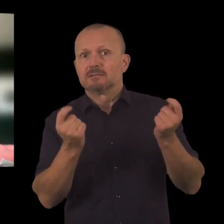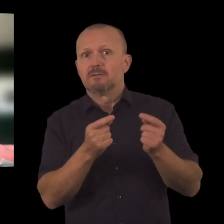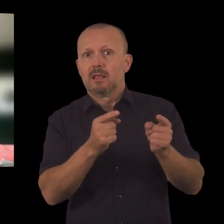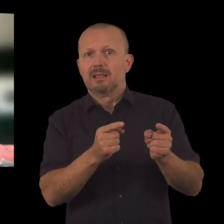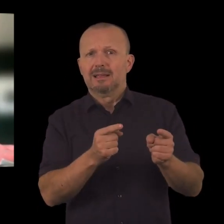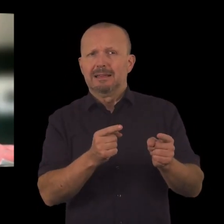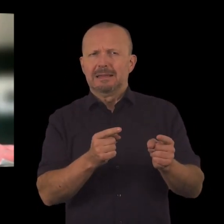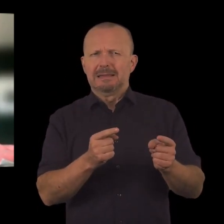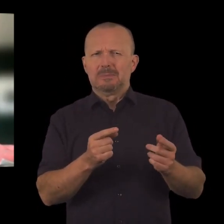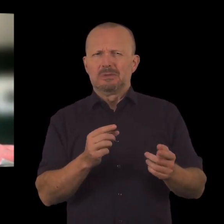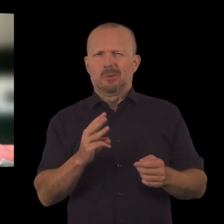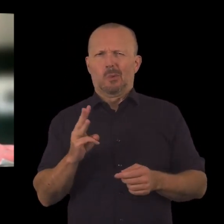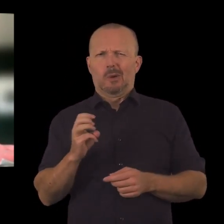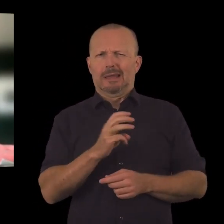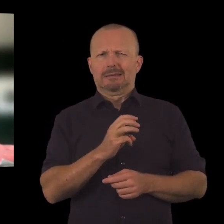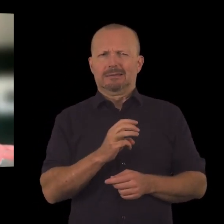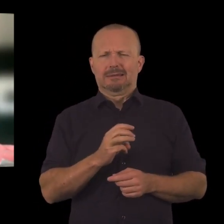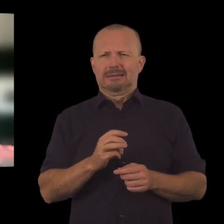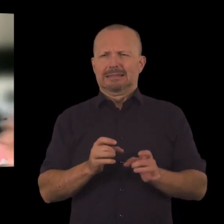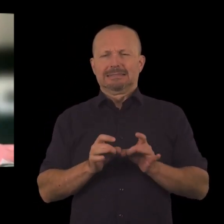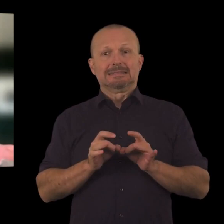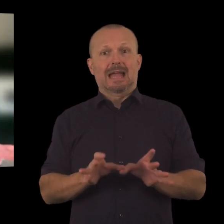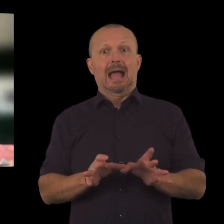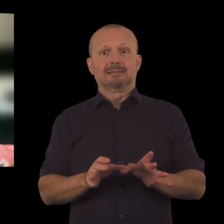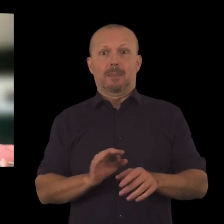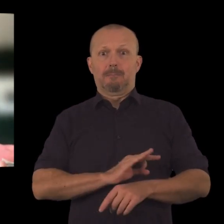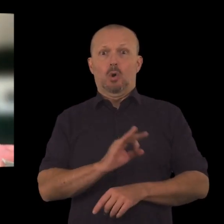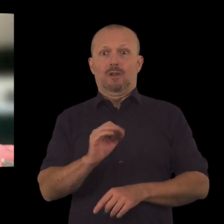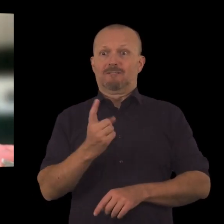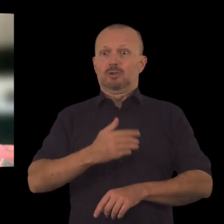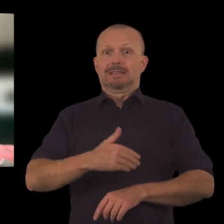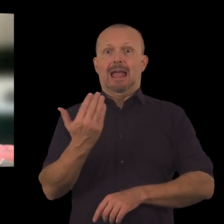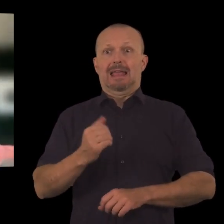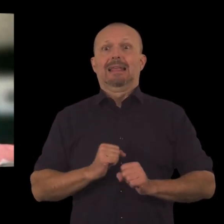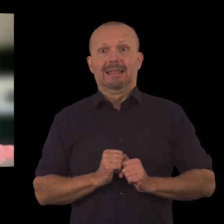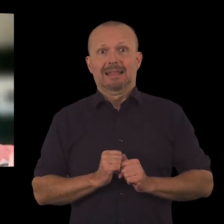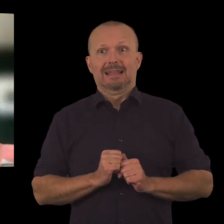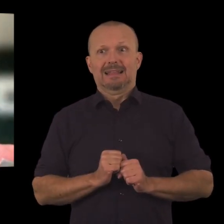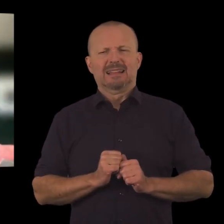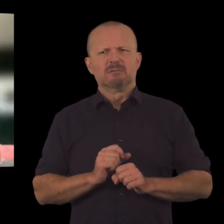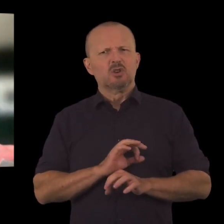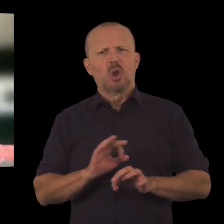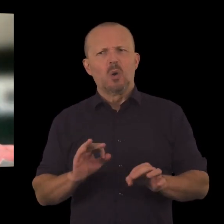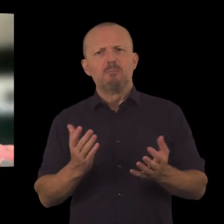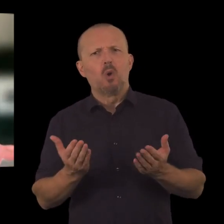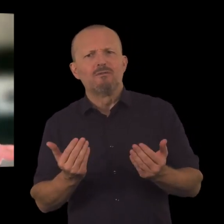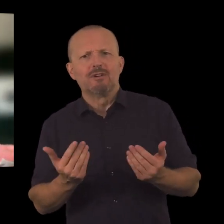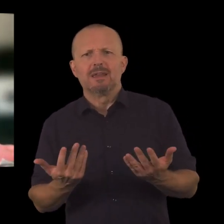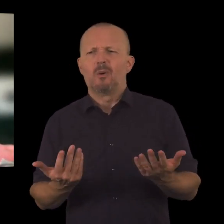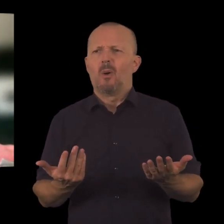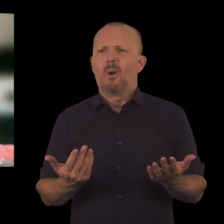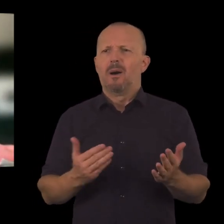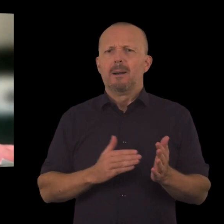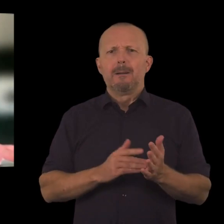at the festival, it felt weird to me to like not have an opening ritual of some description to